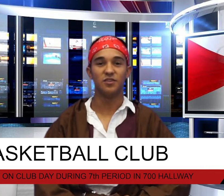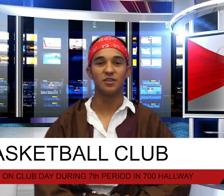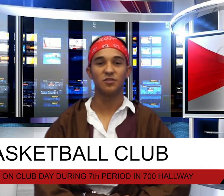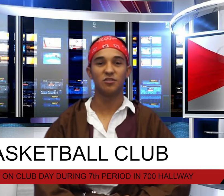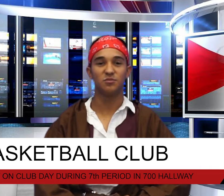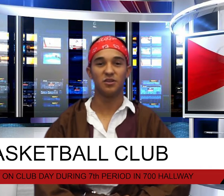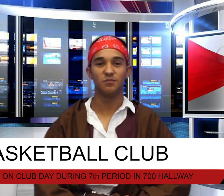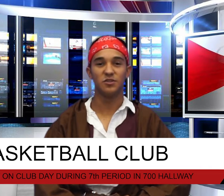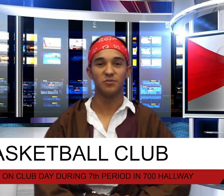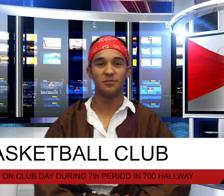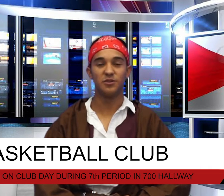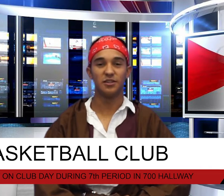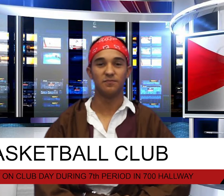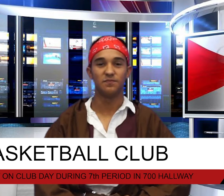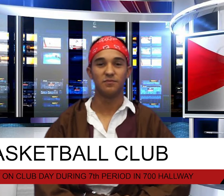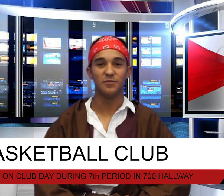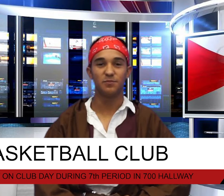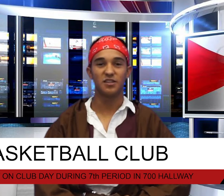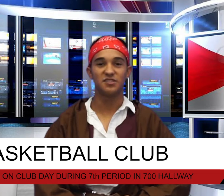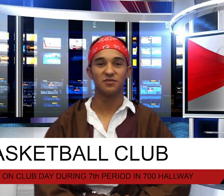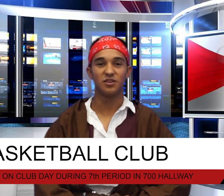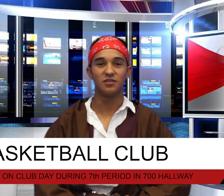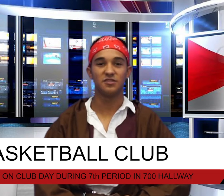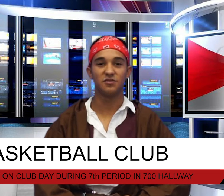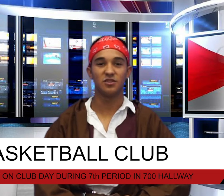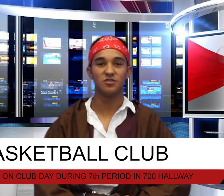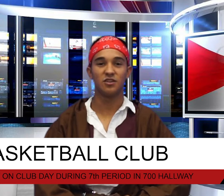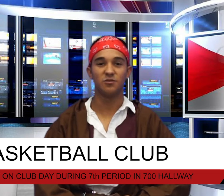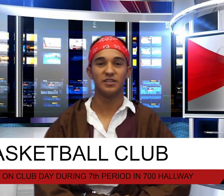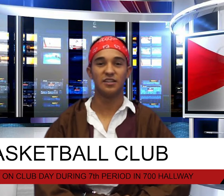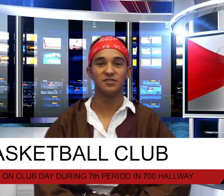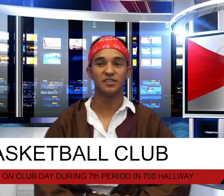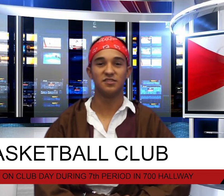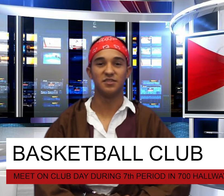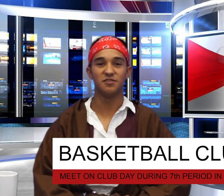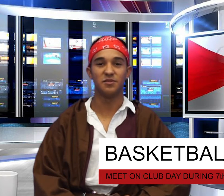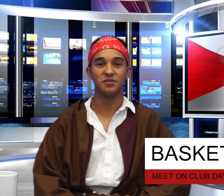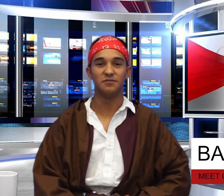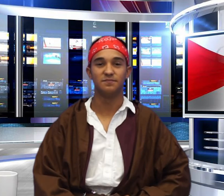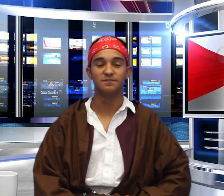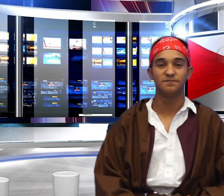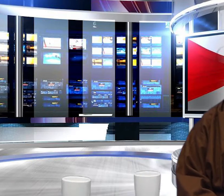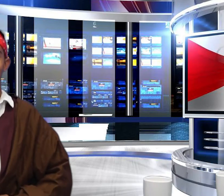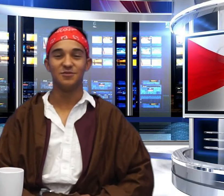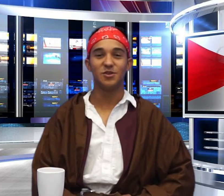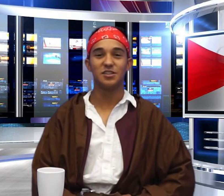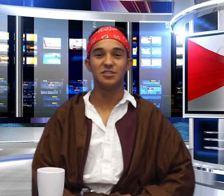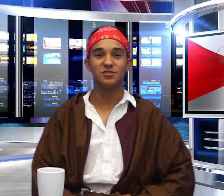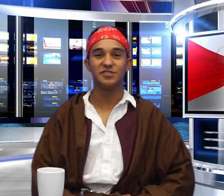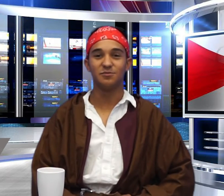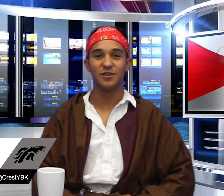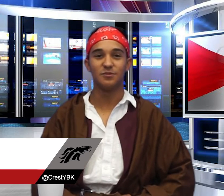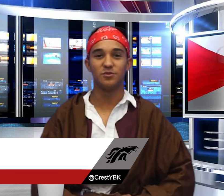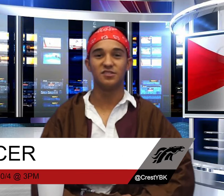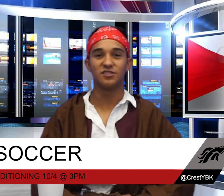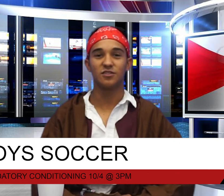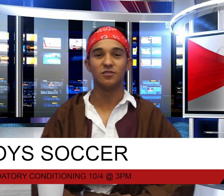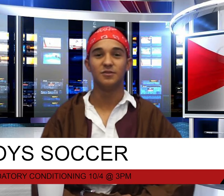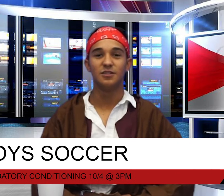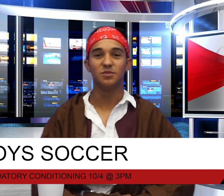have your own ball, you may bring it. Meet by the 700 hallway downstairs, 7th period. If you are interested in playing boys soccer, please